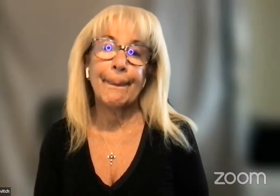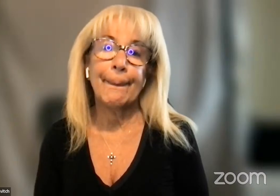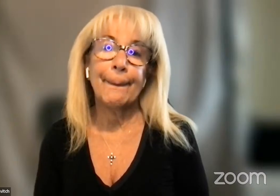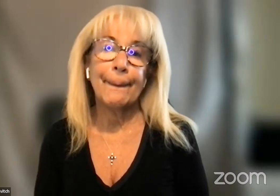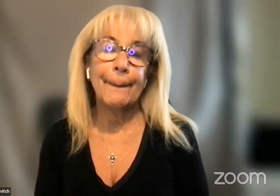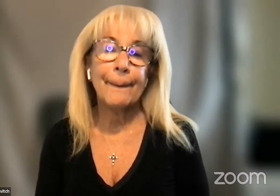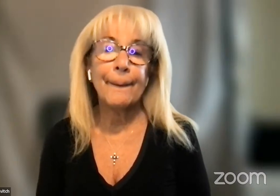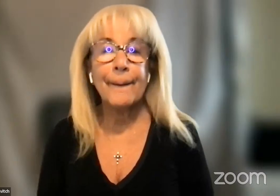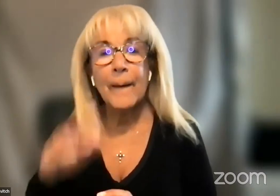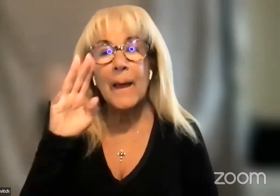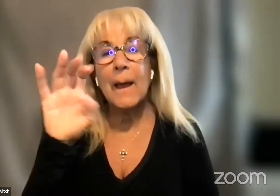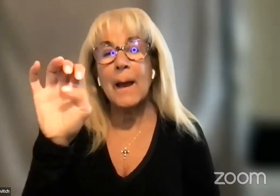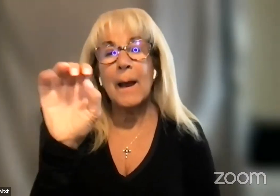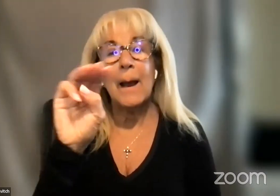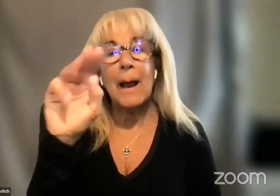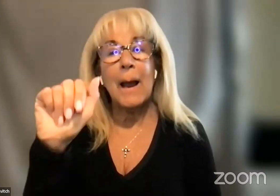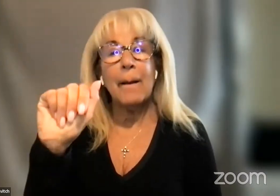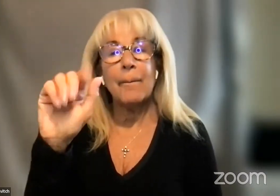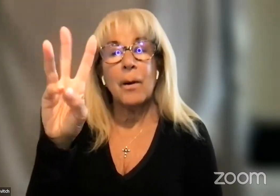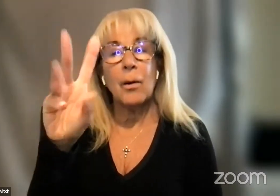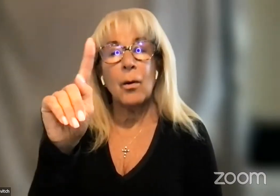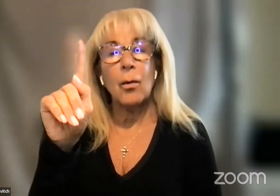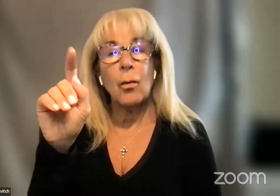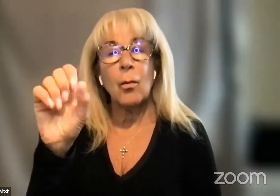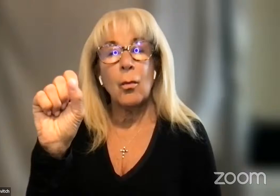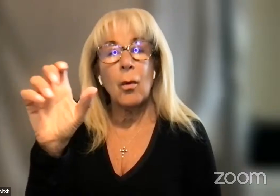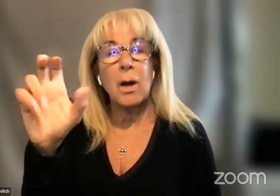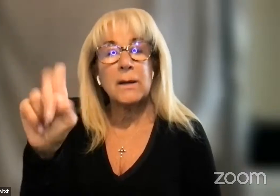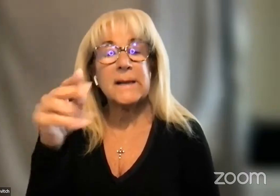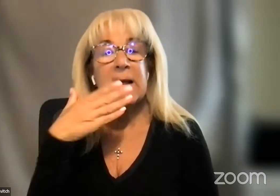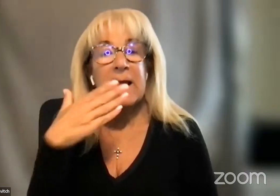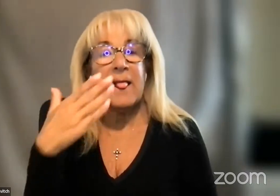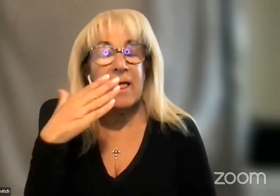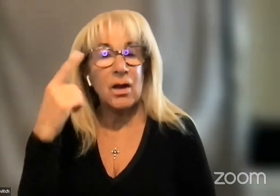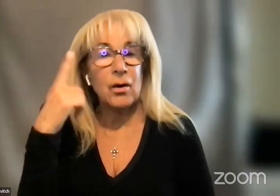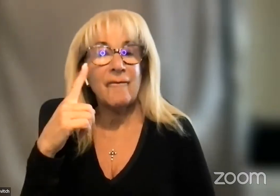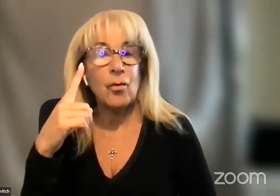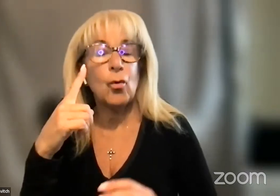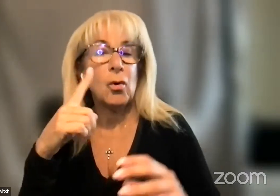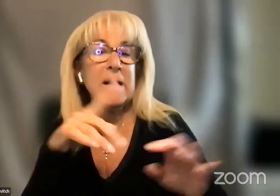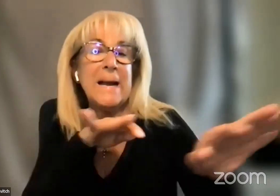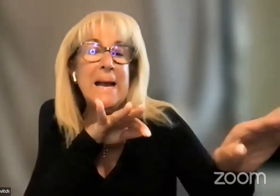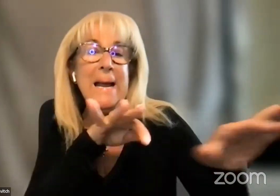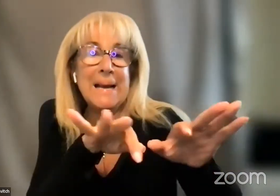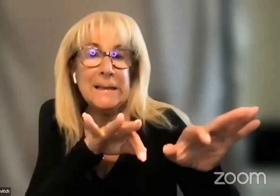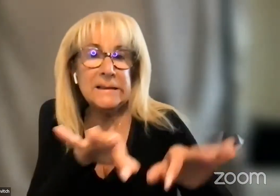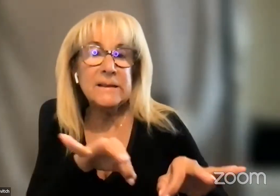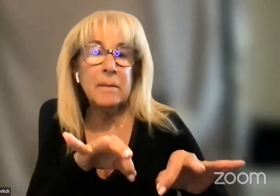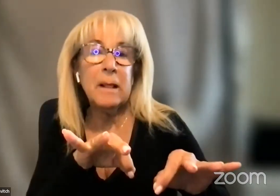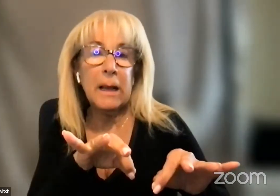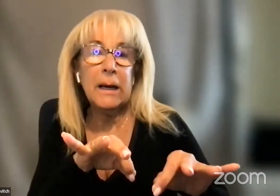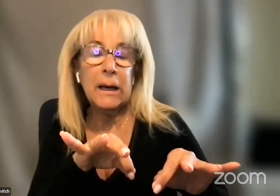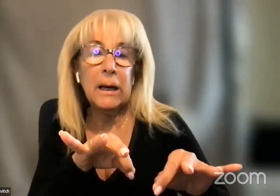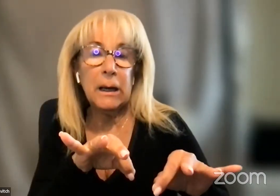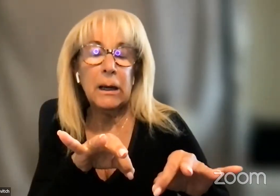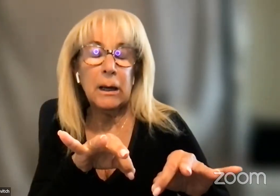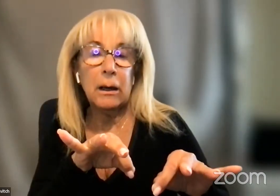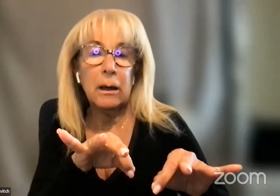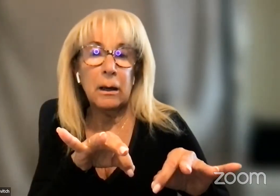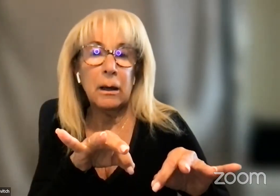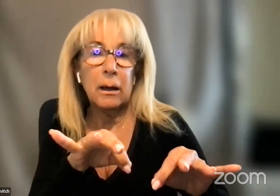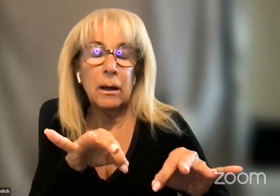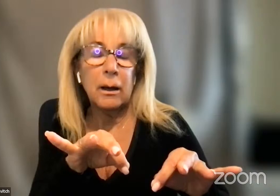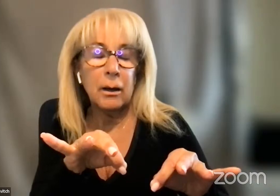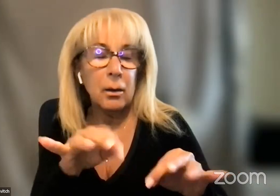Pamela Watson, Breedlove. Thank you for breaking that down about the portraits and so on and so forth.